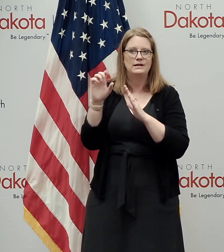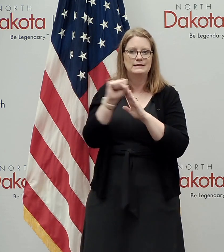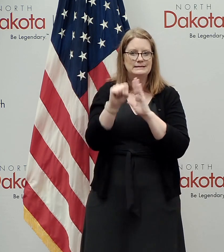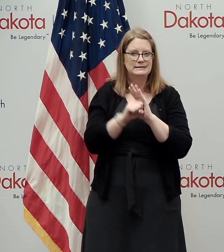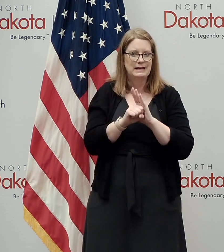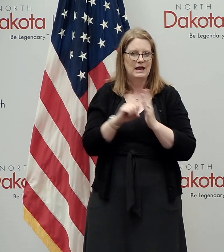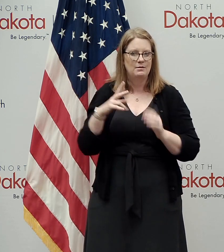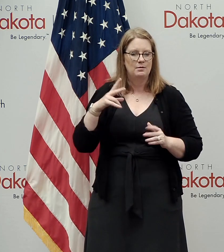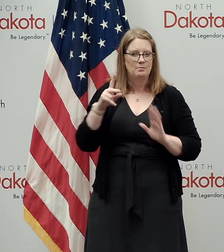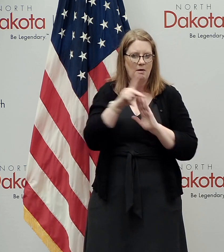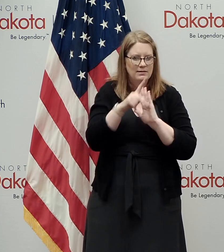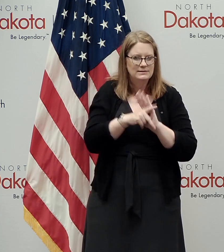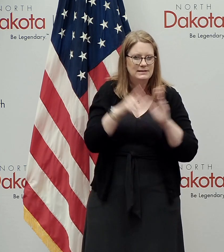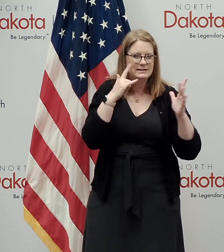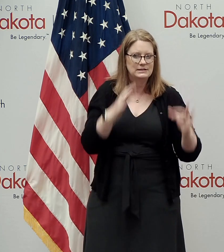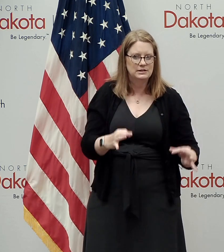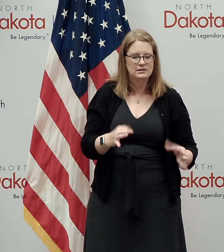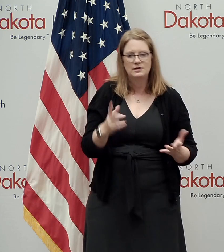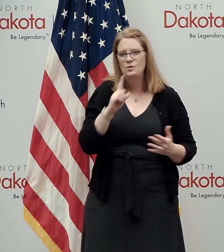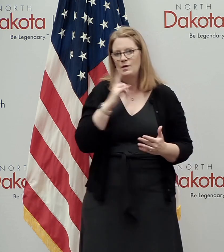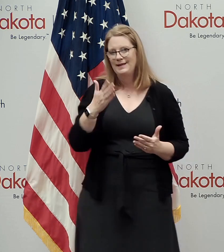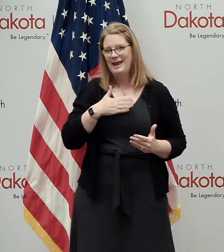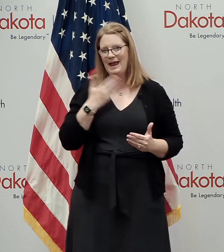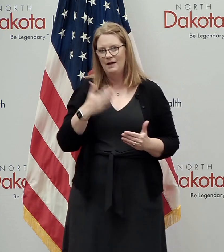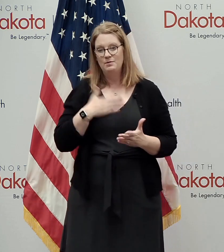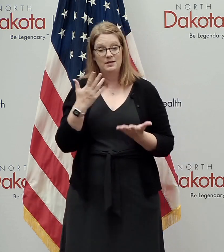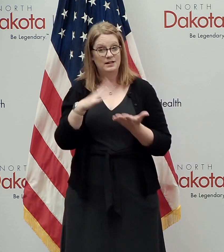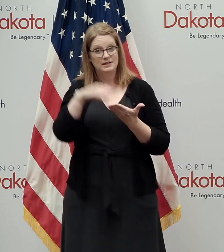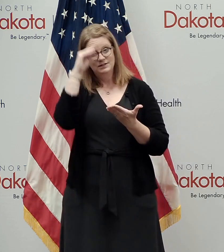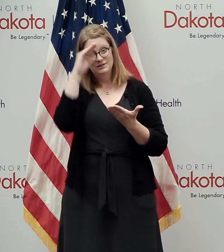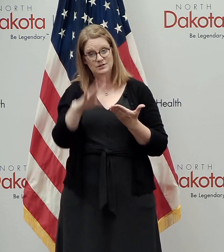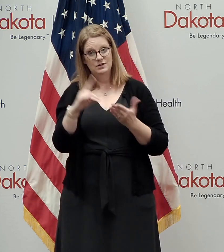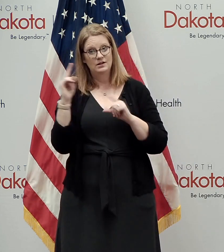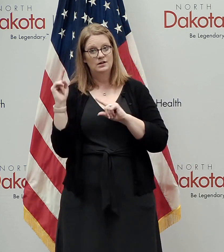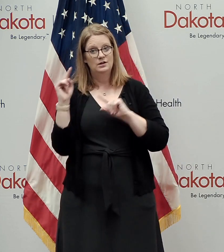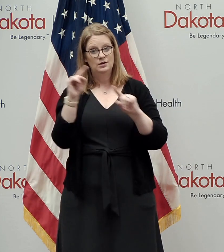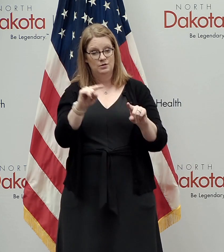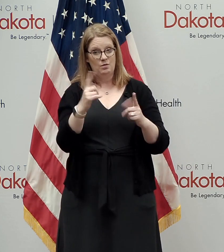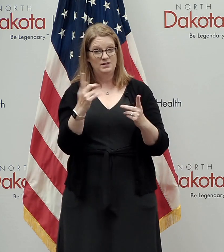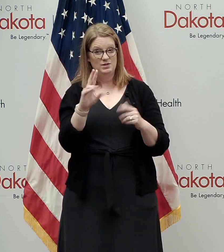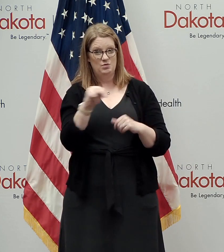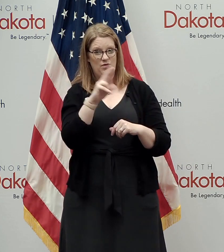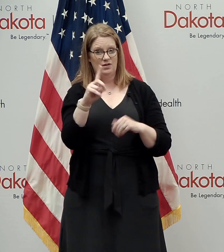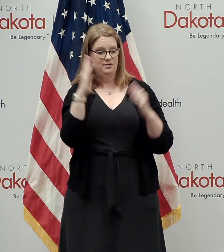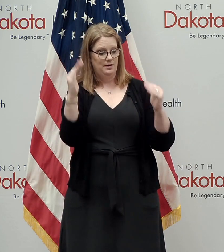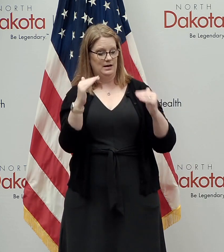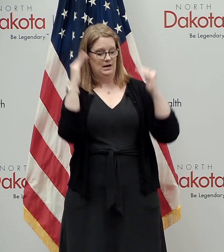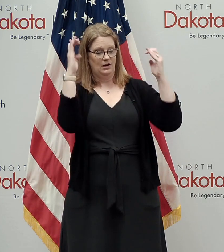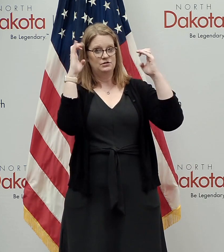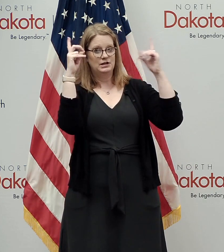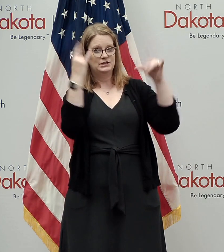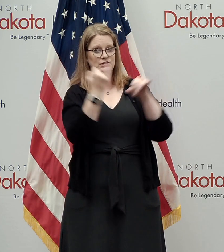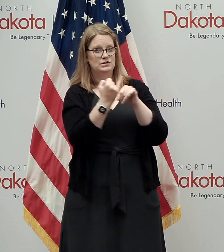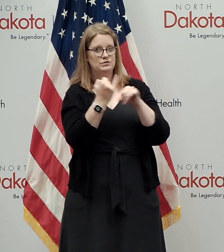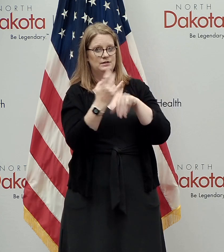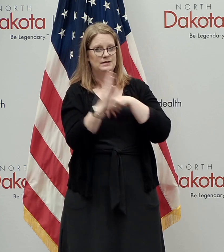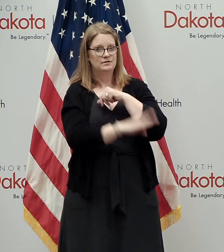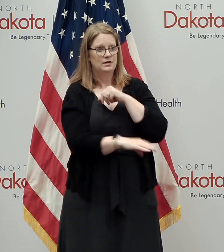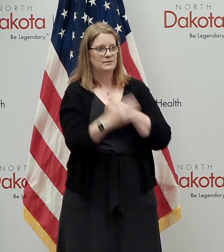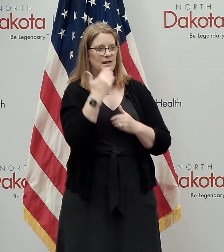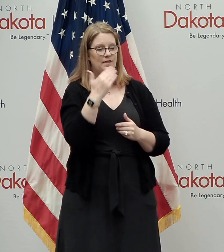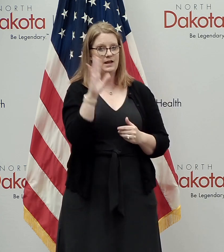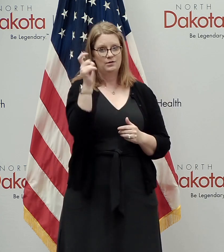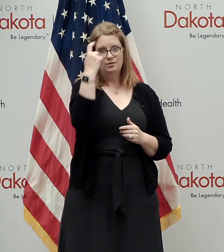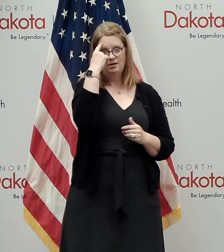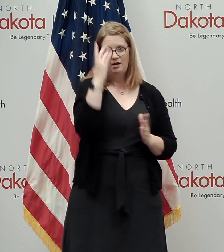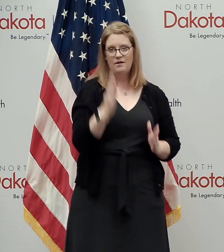be addressing you today on behalf of students attending North Dakota higher education institutions this fall. Thank you, Governor